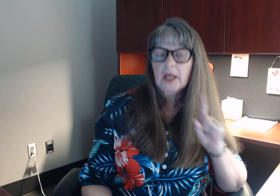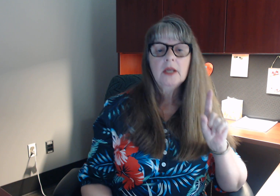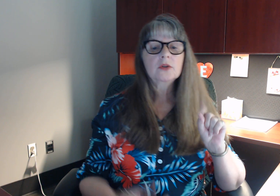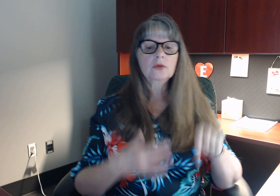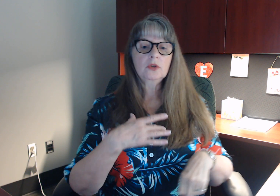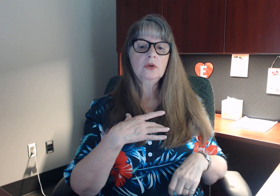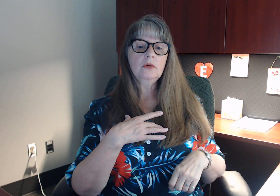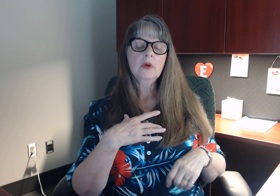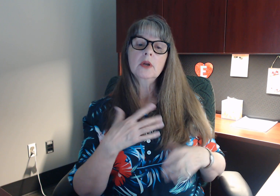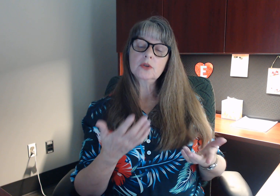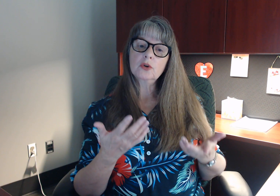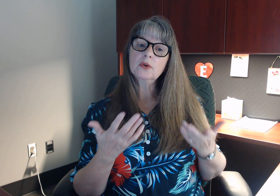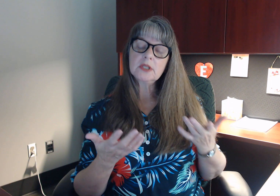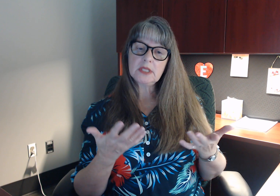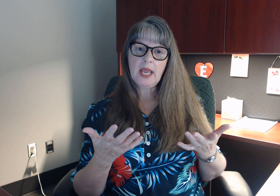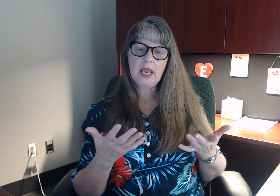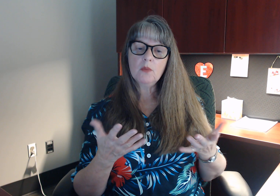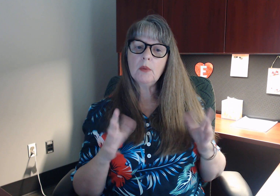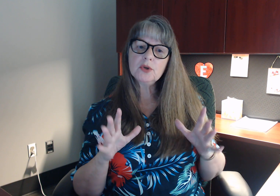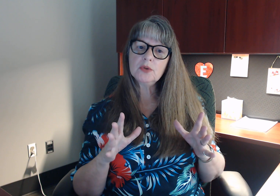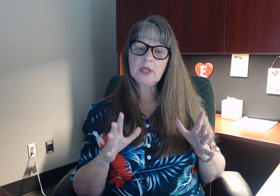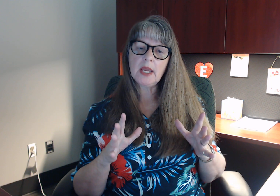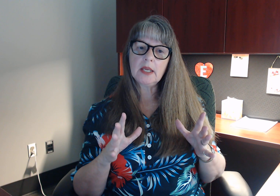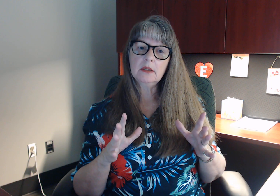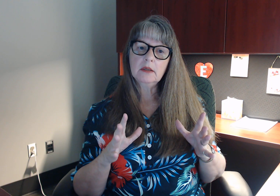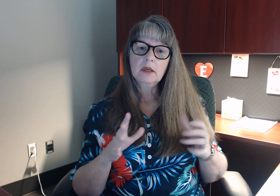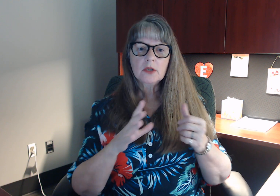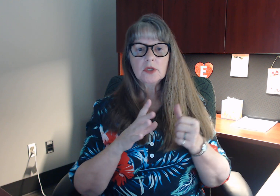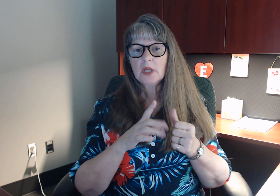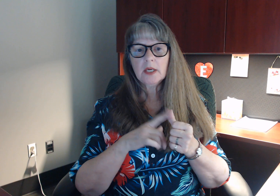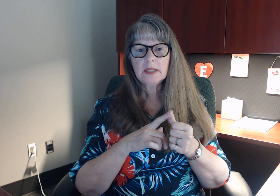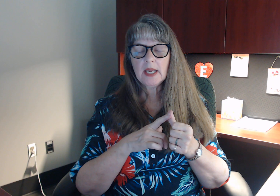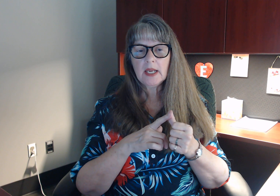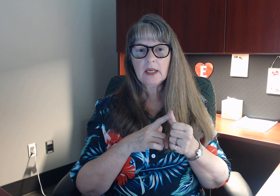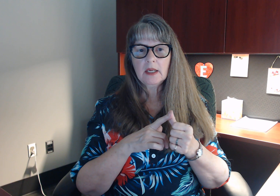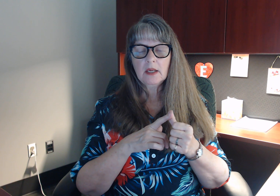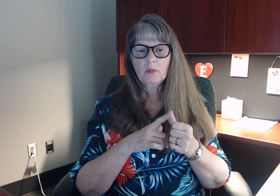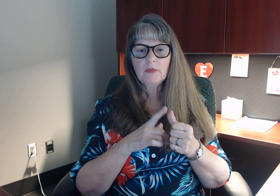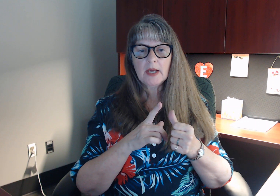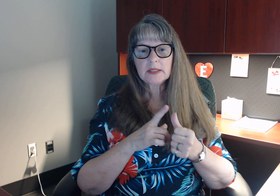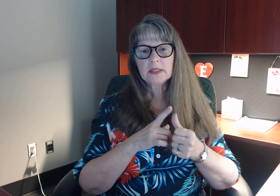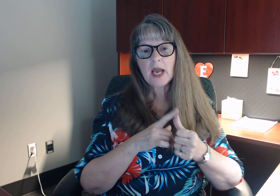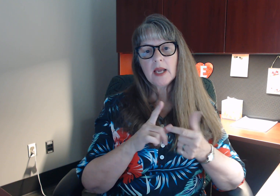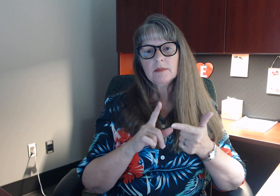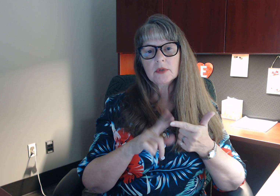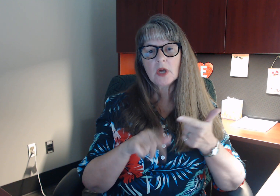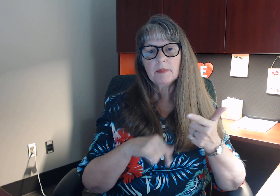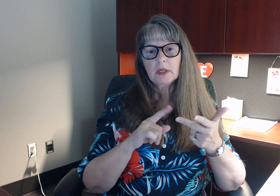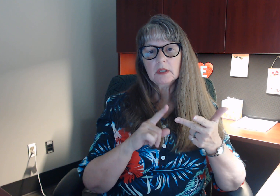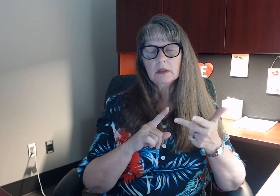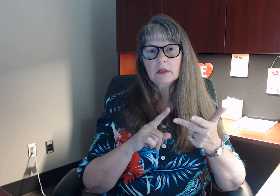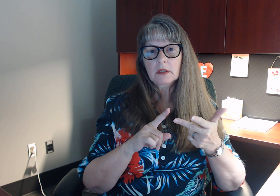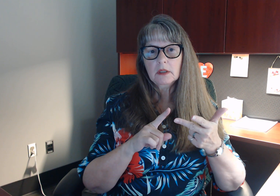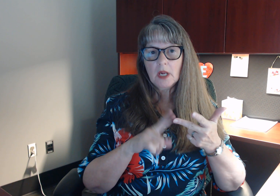So you could say, what would you say? Because it's not a day. We've got time, topic, and